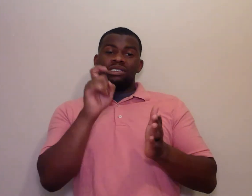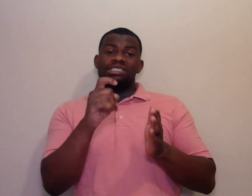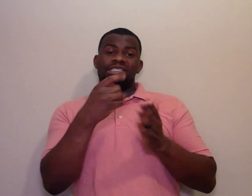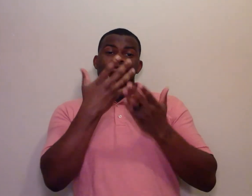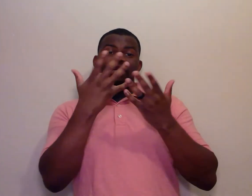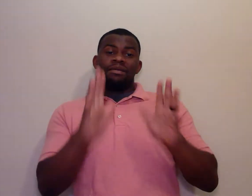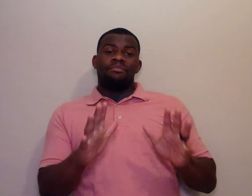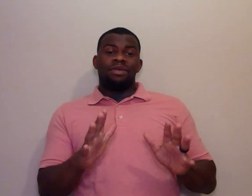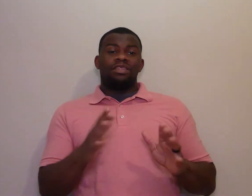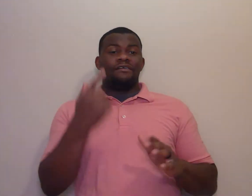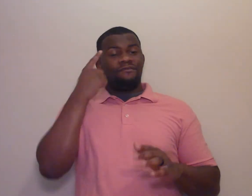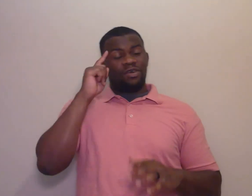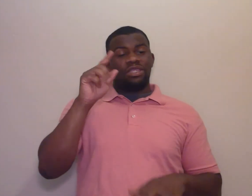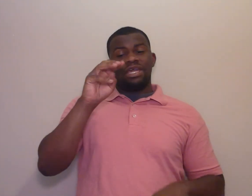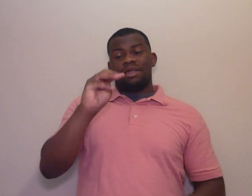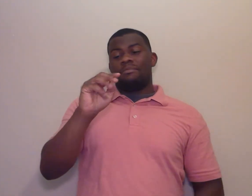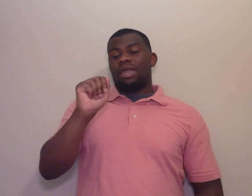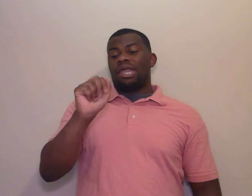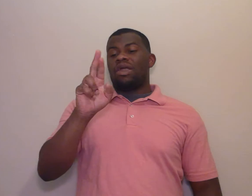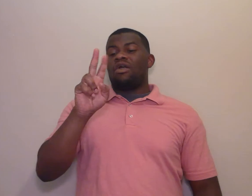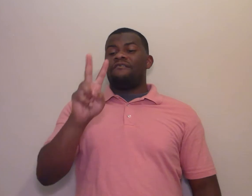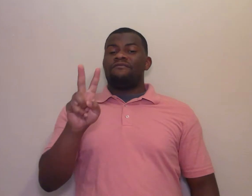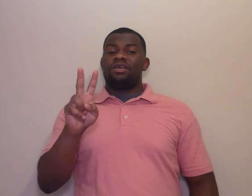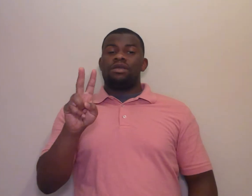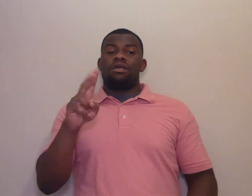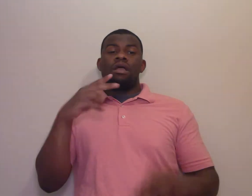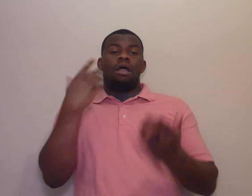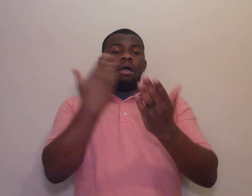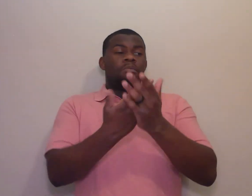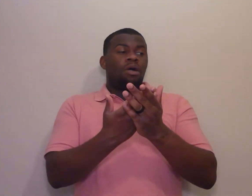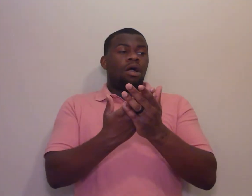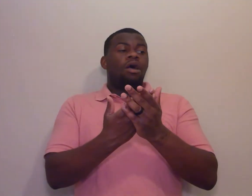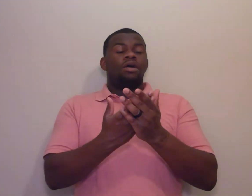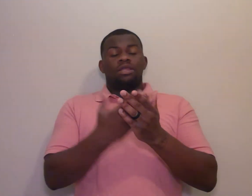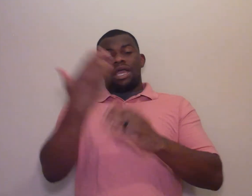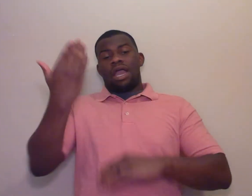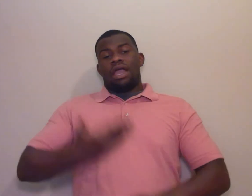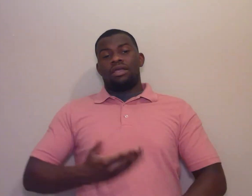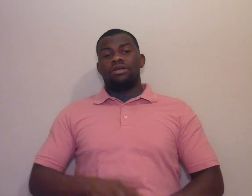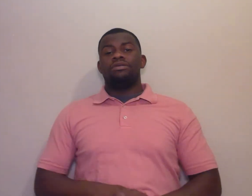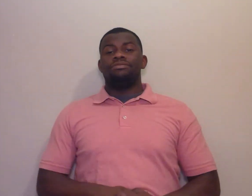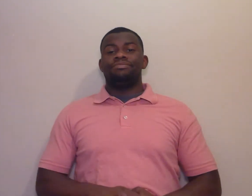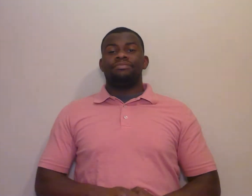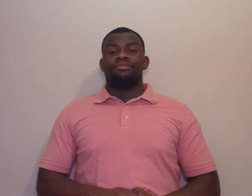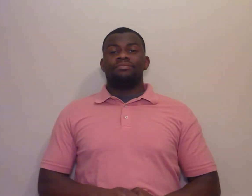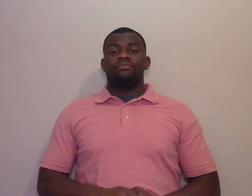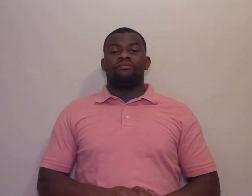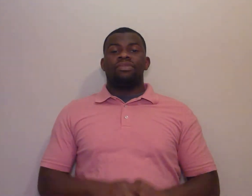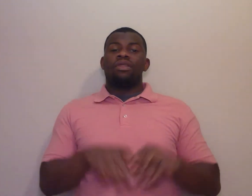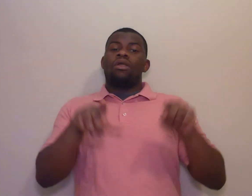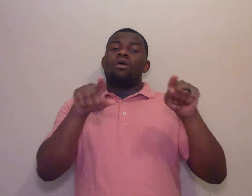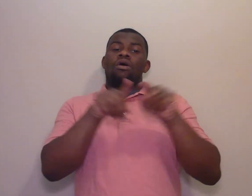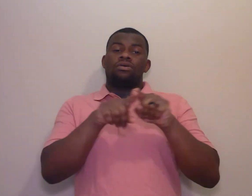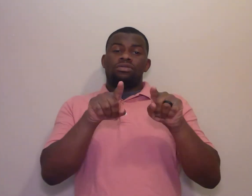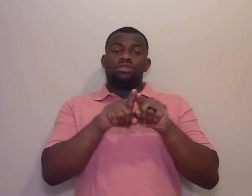NMERB upon hire. Contribution amounts for the employee and the employer are also dictated by state